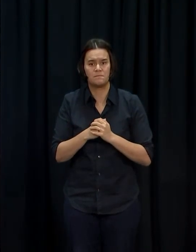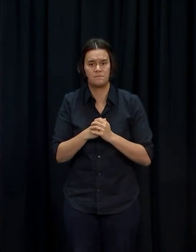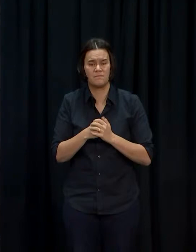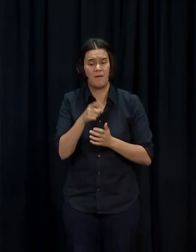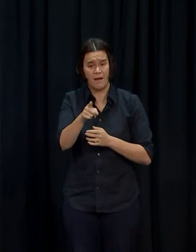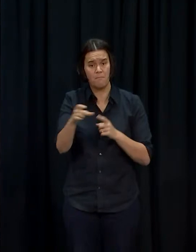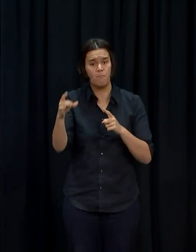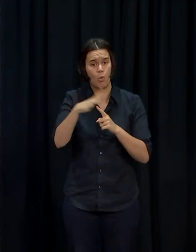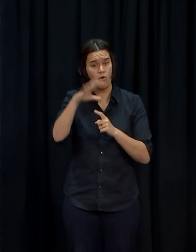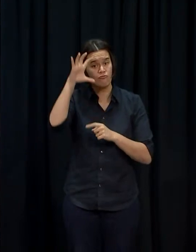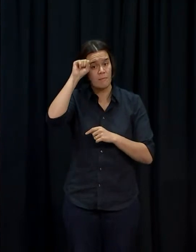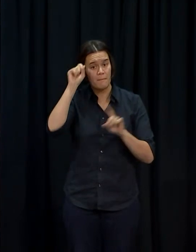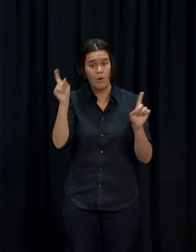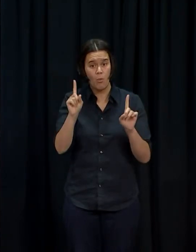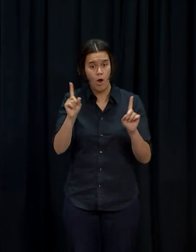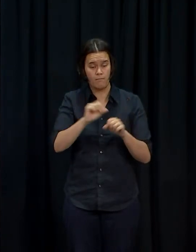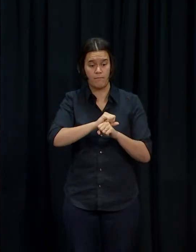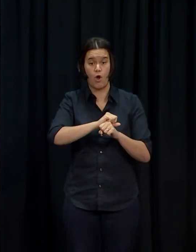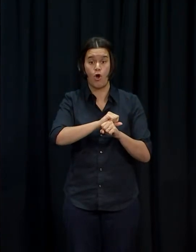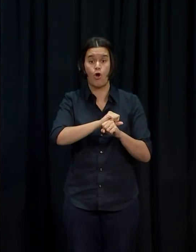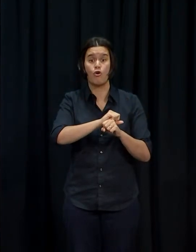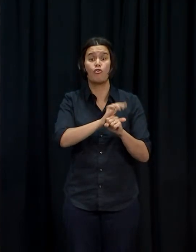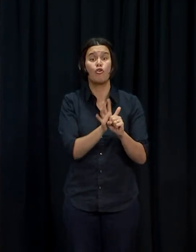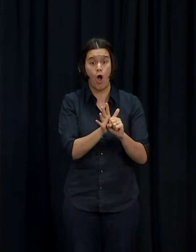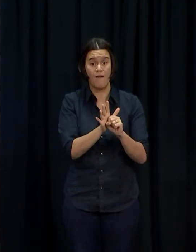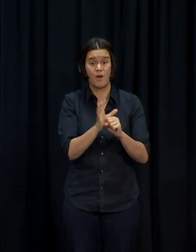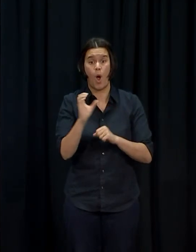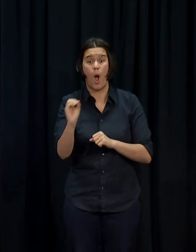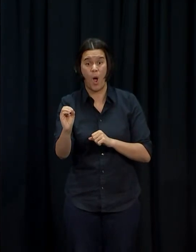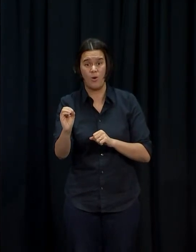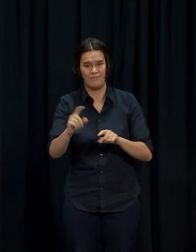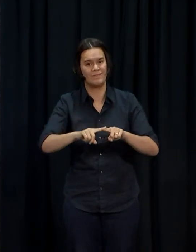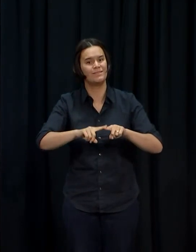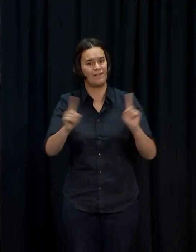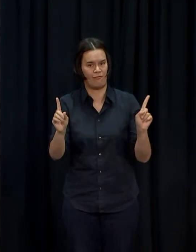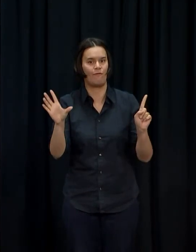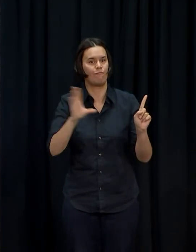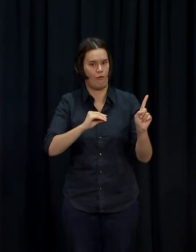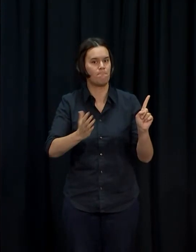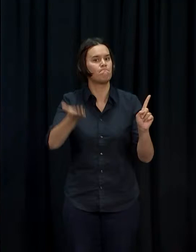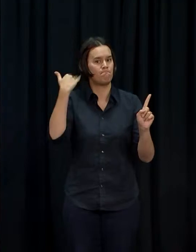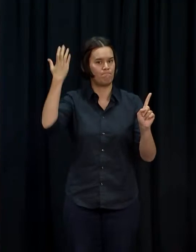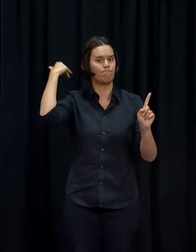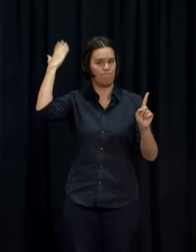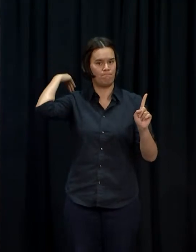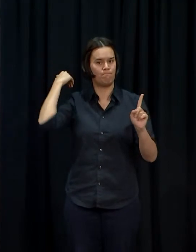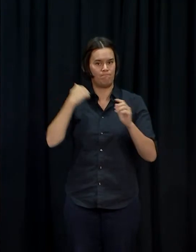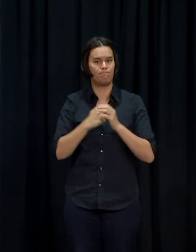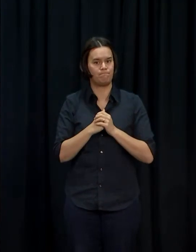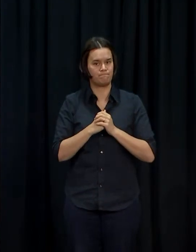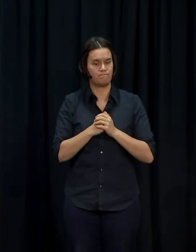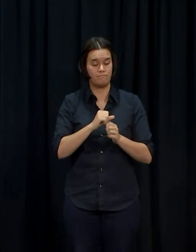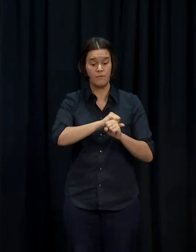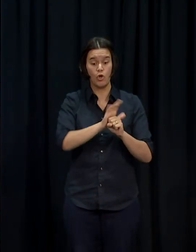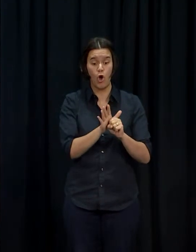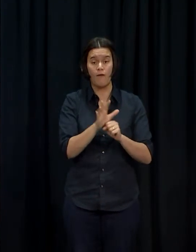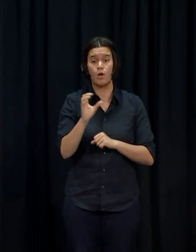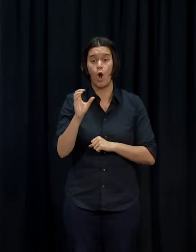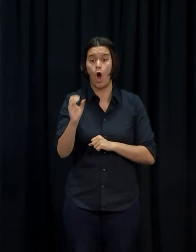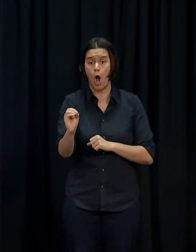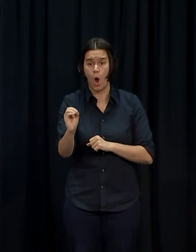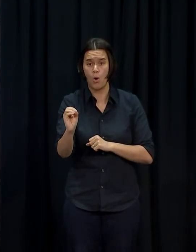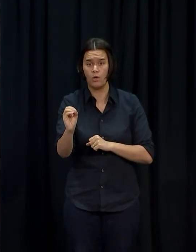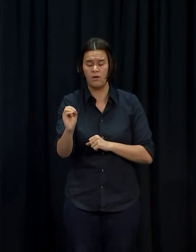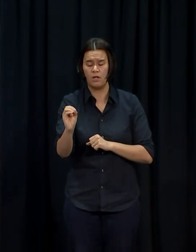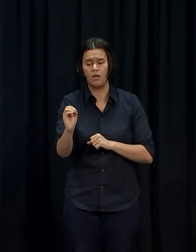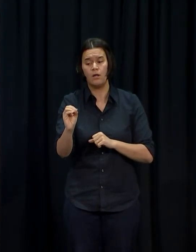important to remember that COVID-19 is a different foe to what it was in the beginning. The Omicron variant is markedly less severe